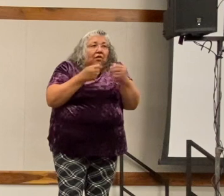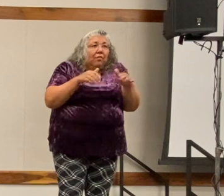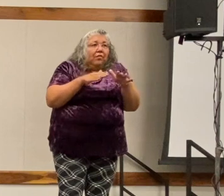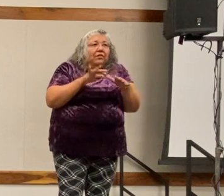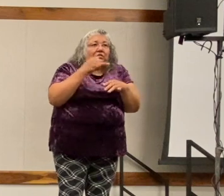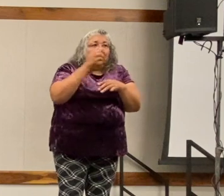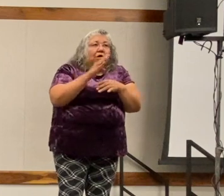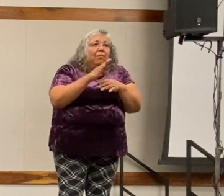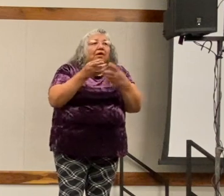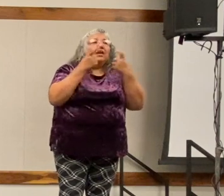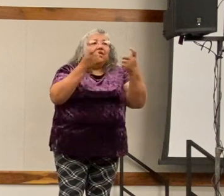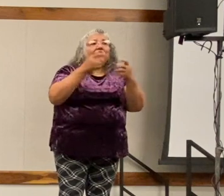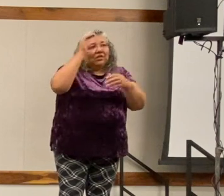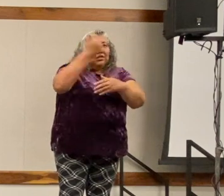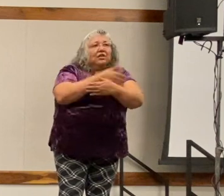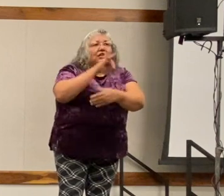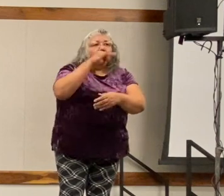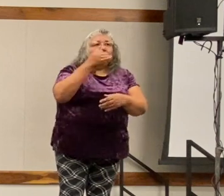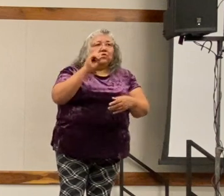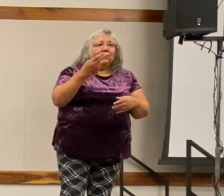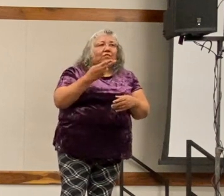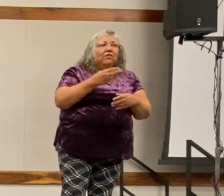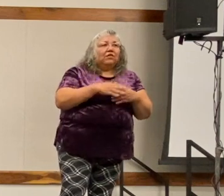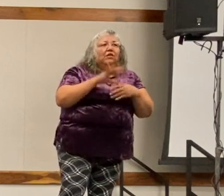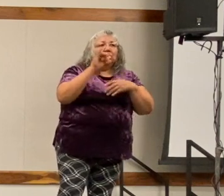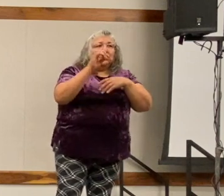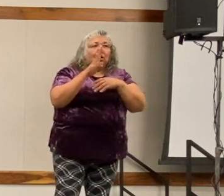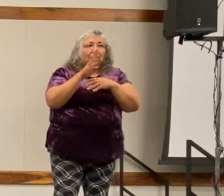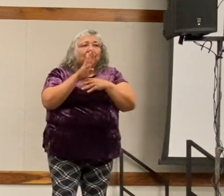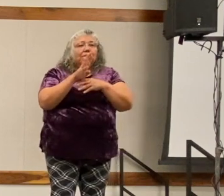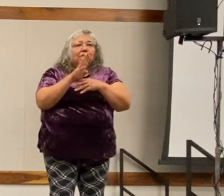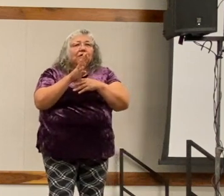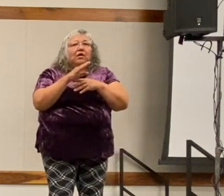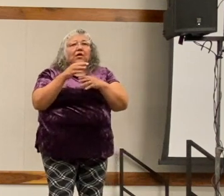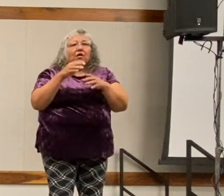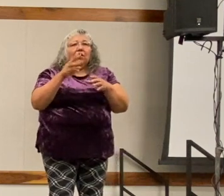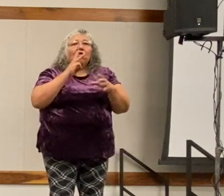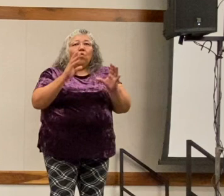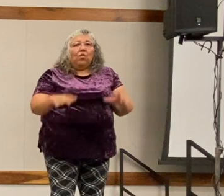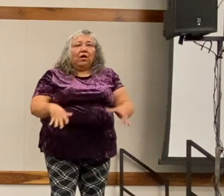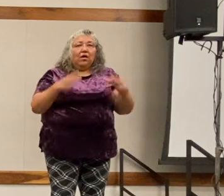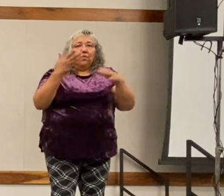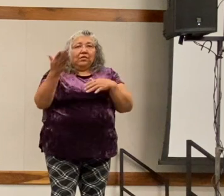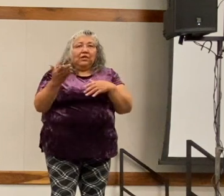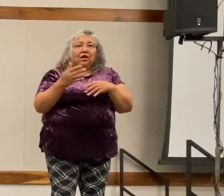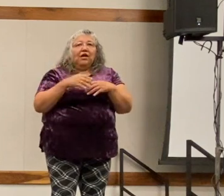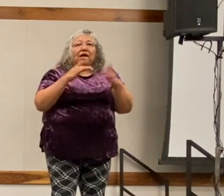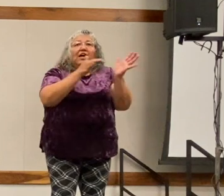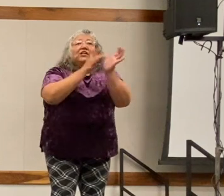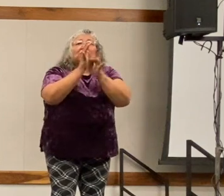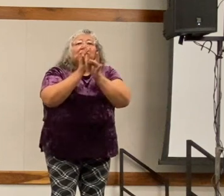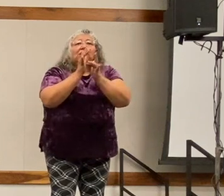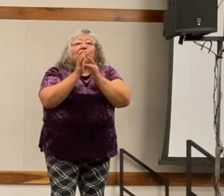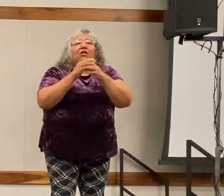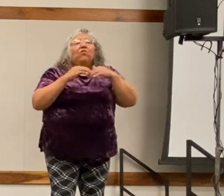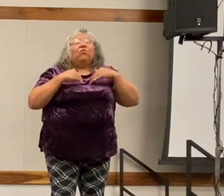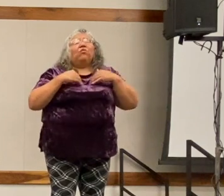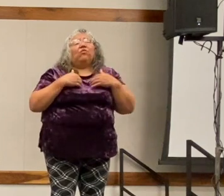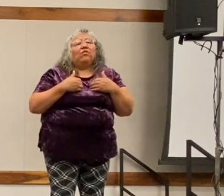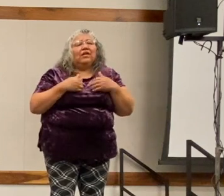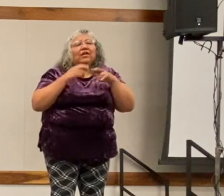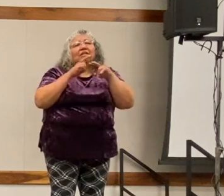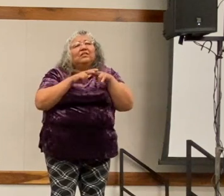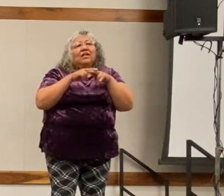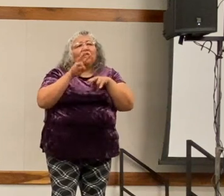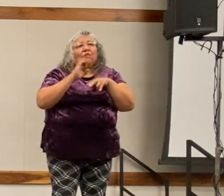his son Joseph. Jacob's well was there, and Jesus, worn out from his journey, sat down at the well. It